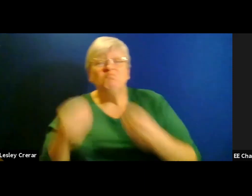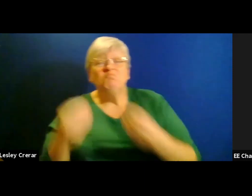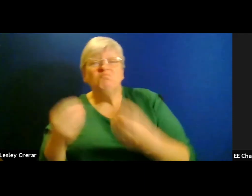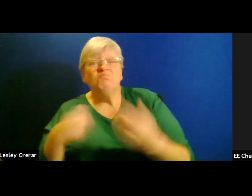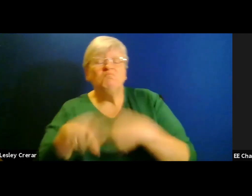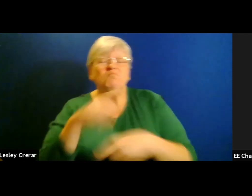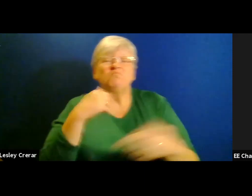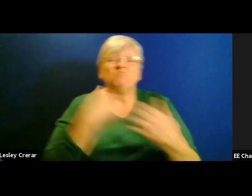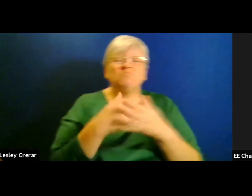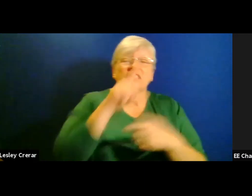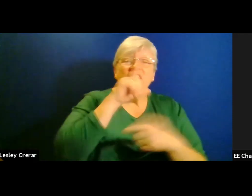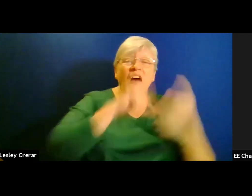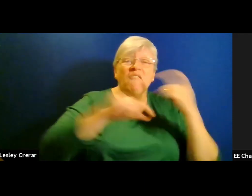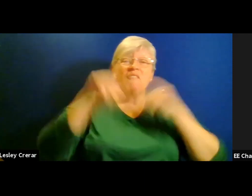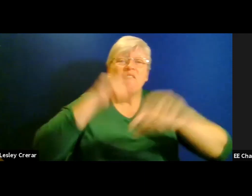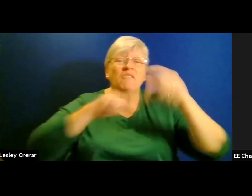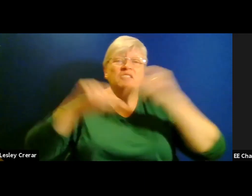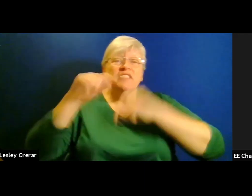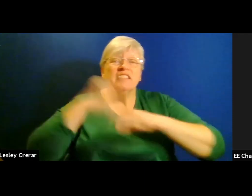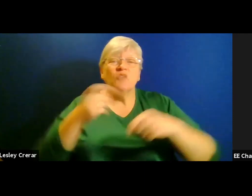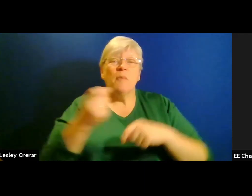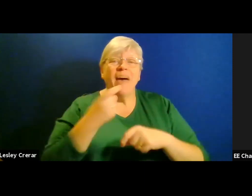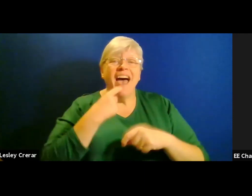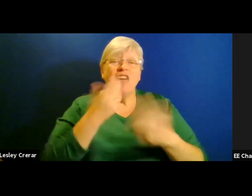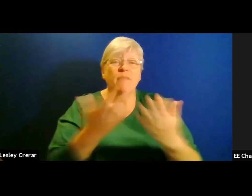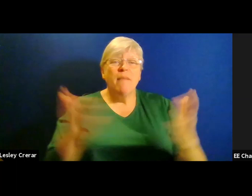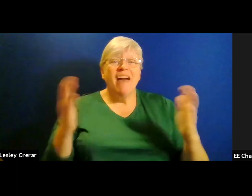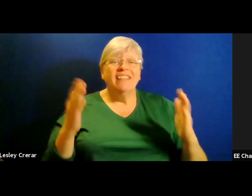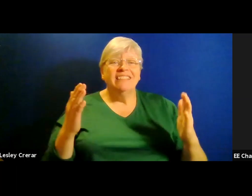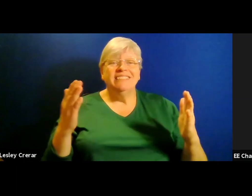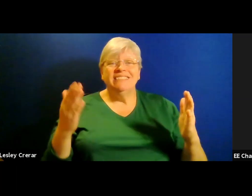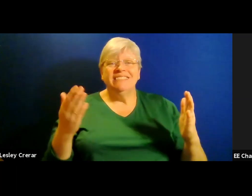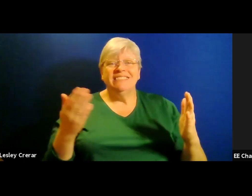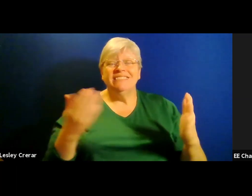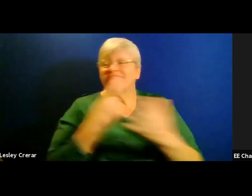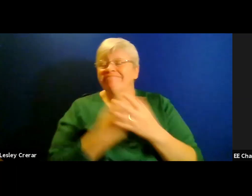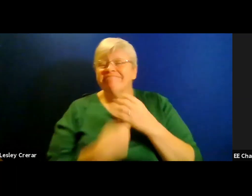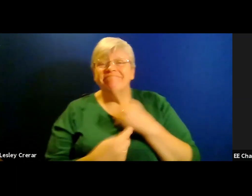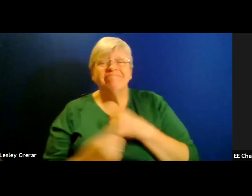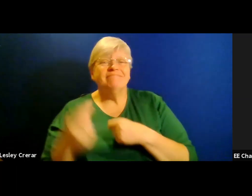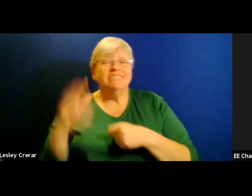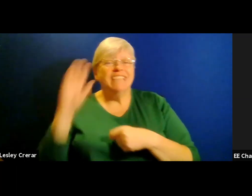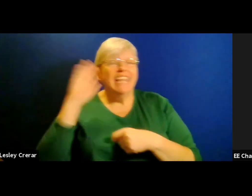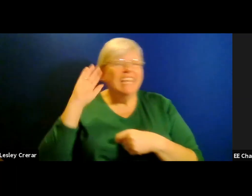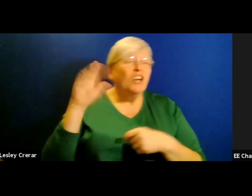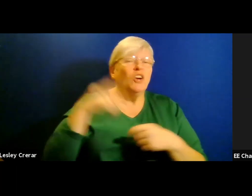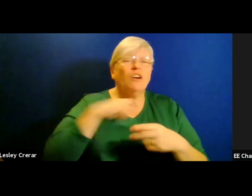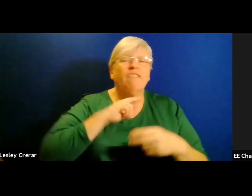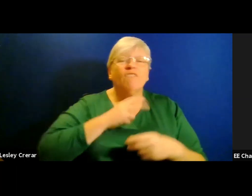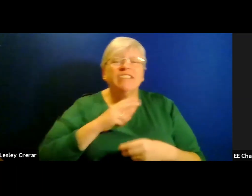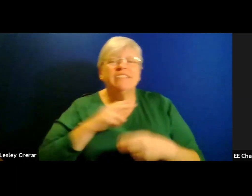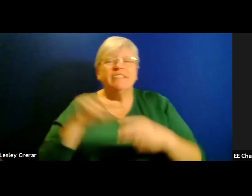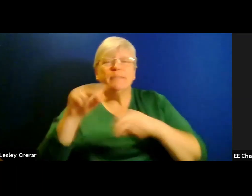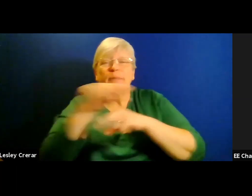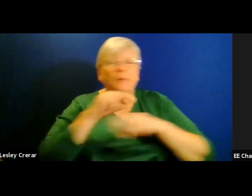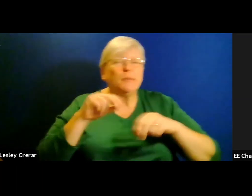balconies. Not another soul in sight, but clinking cutlery and thin voices feathered through the afternoon